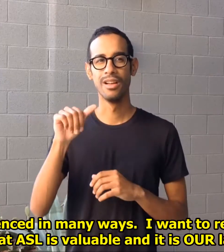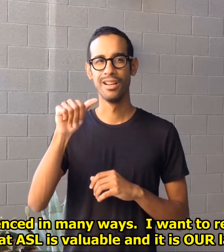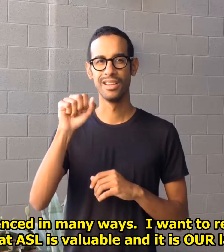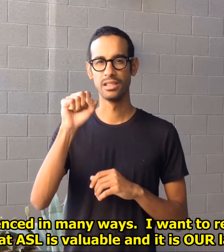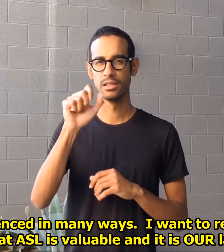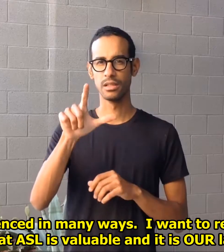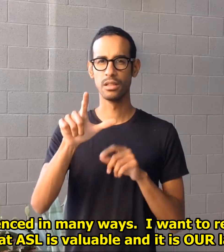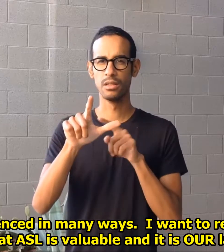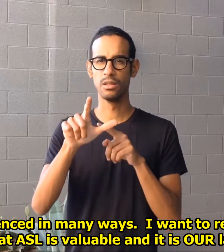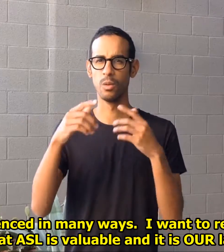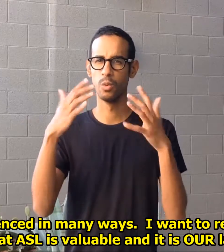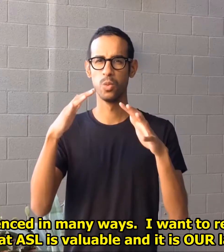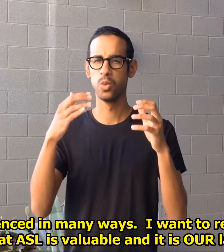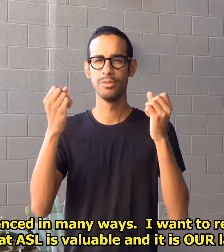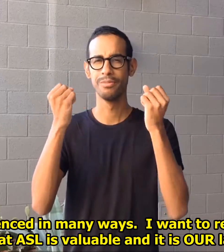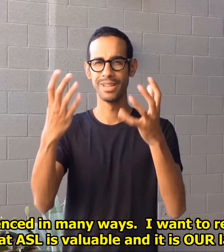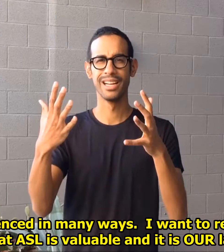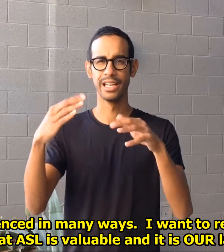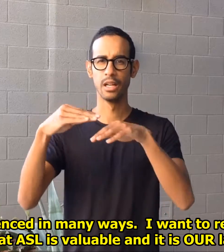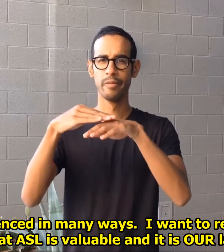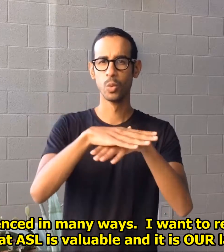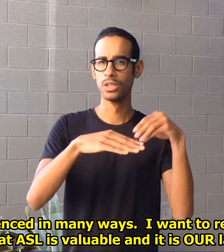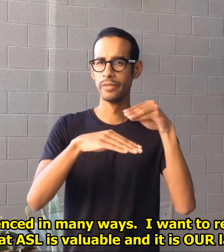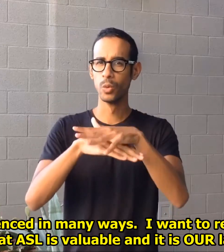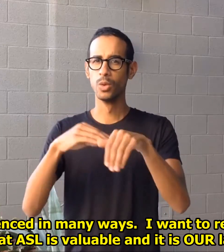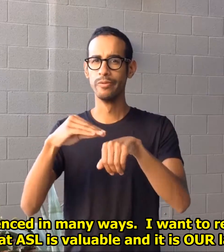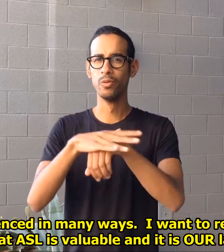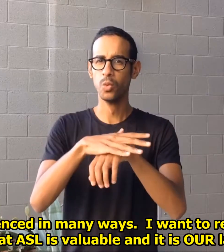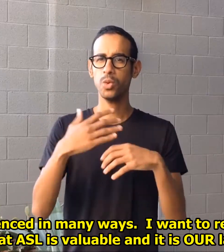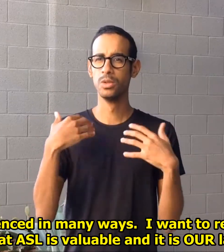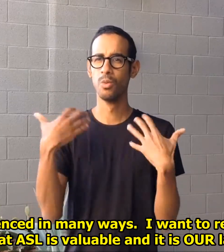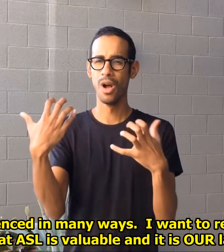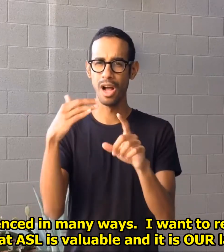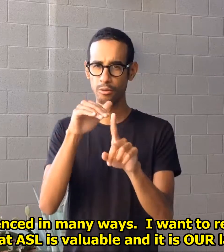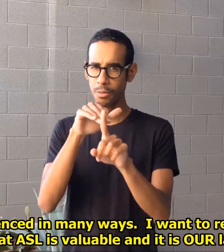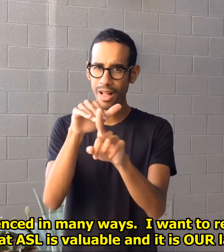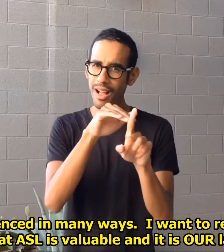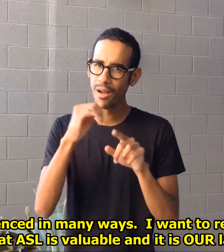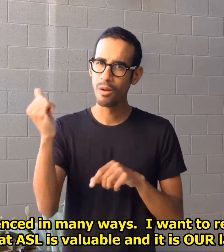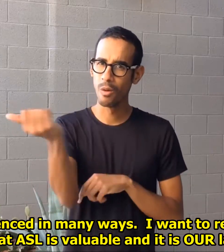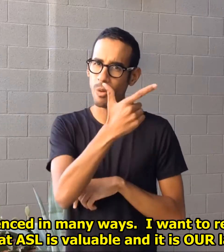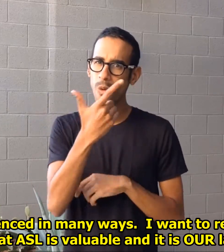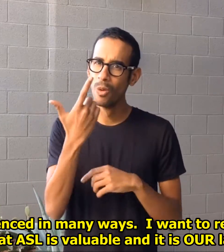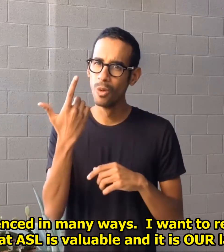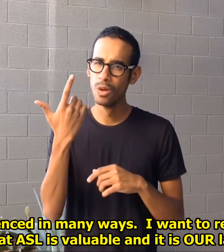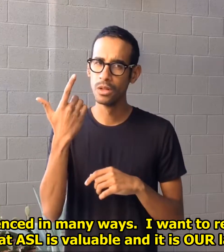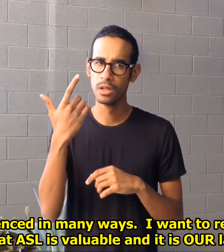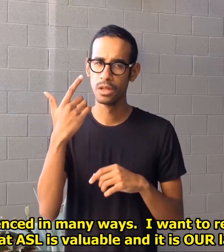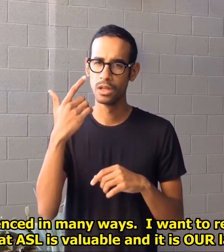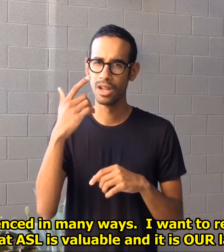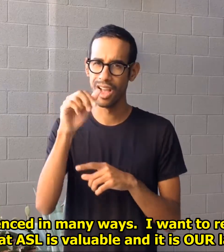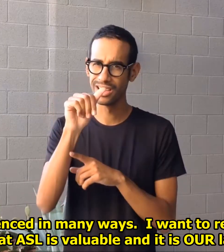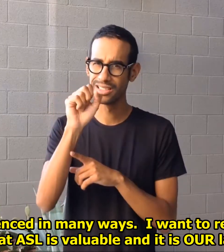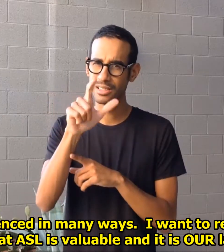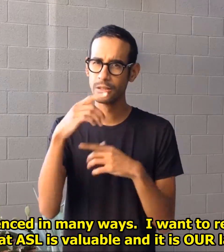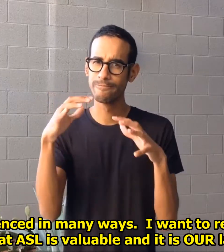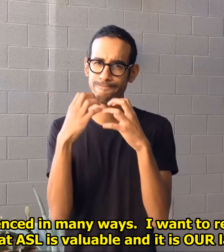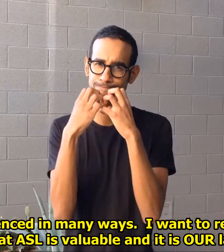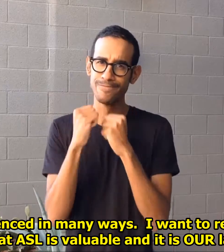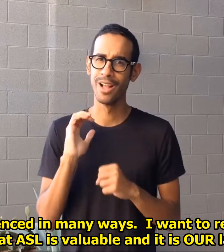ASL is heavily influenced in many ways. I want to remind the deaf community that ASL is valuable